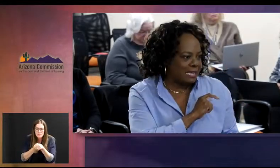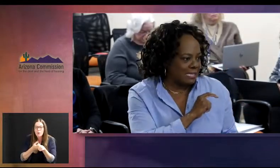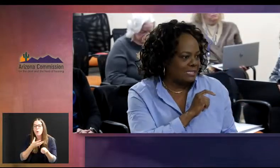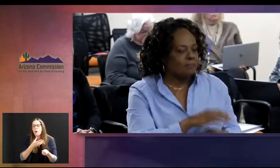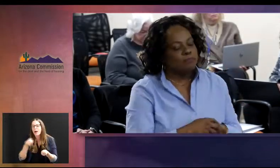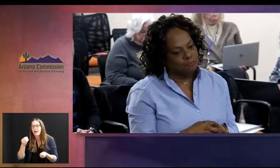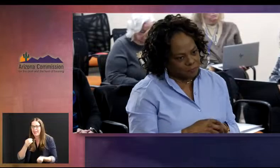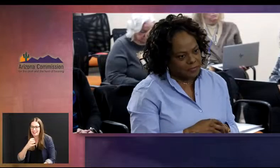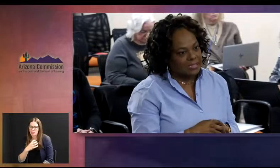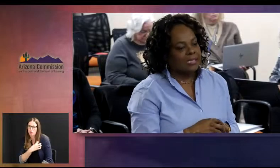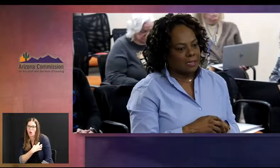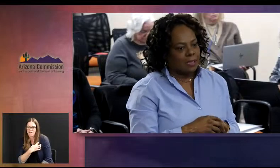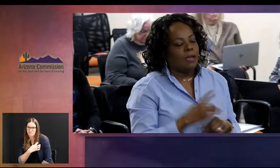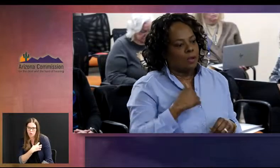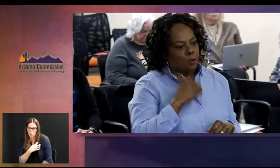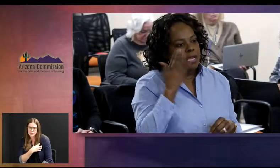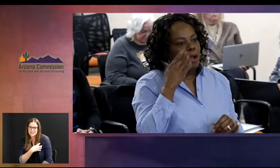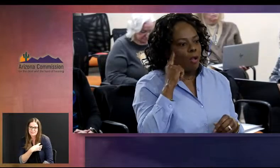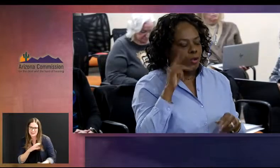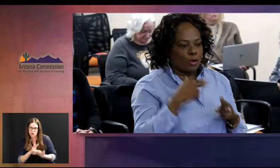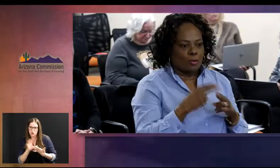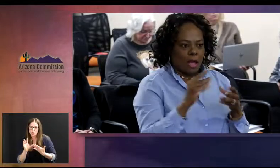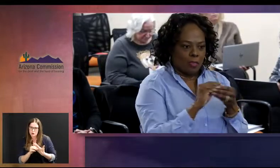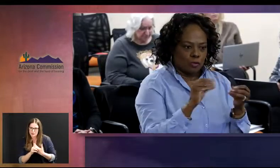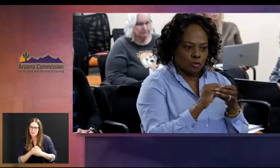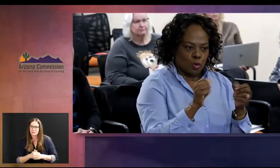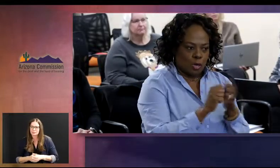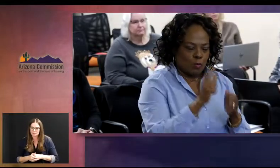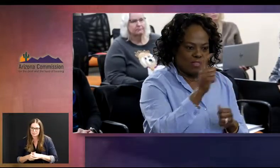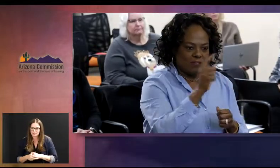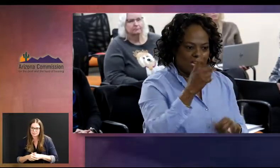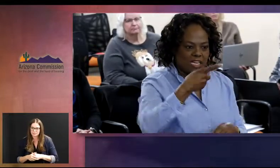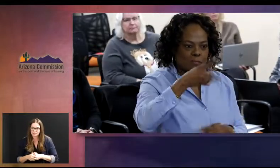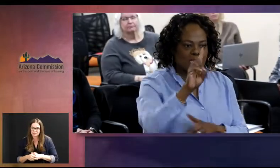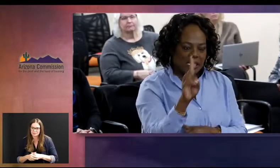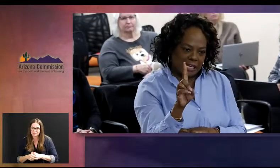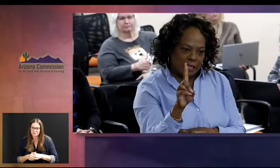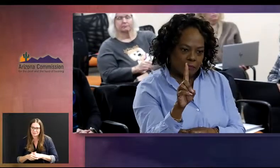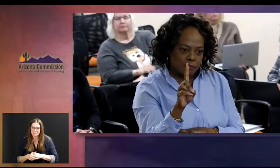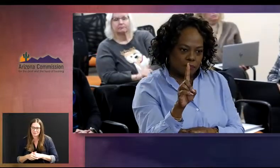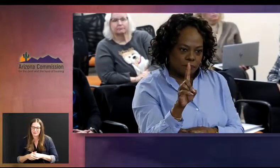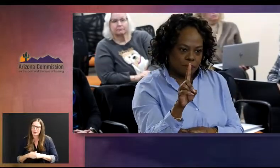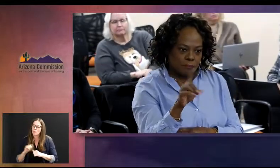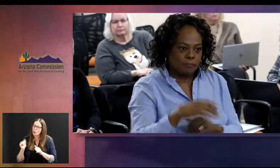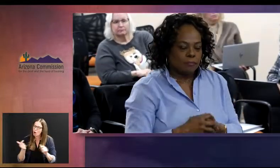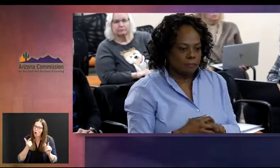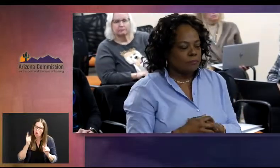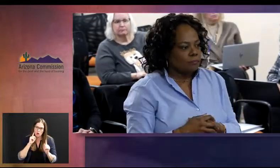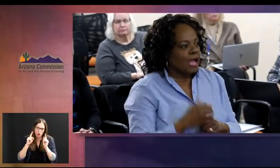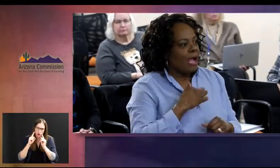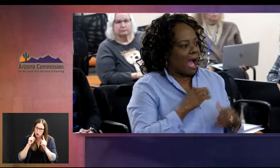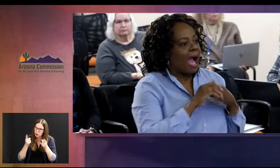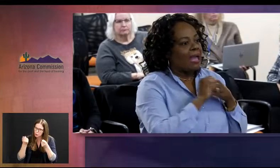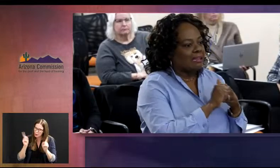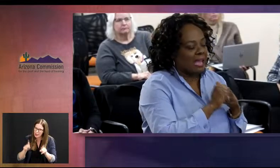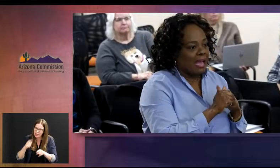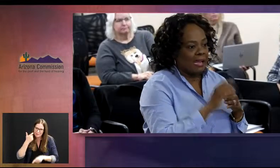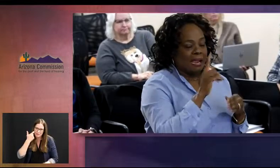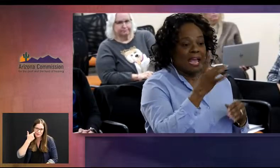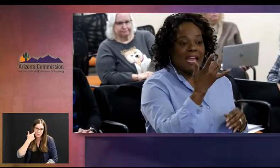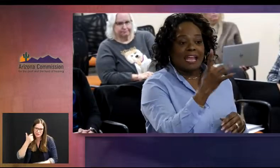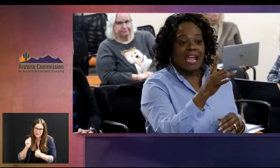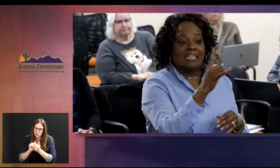law enforcement, our police curriculums. We've all heard the story with Phoenix Police.